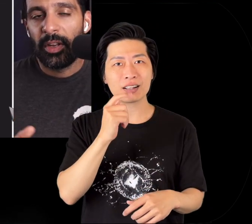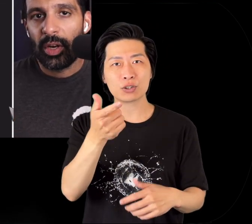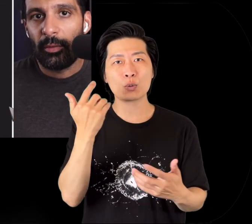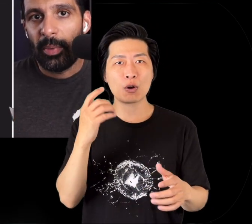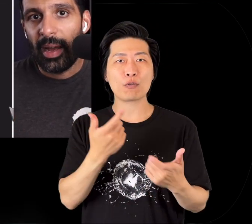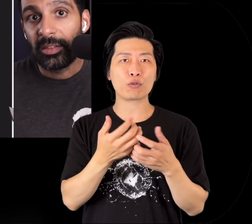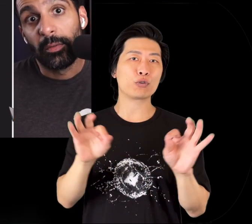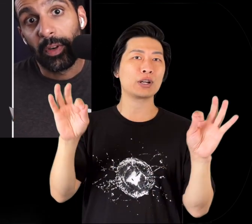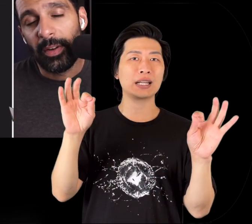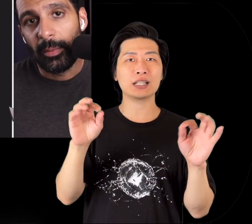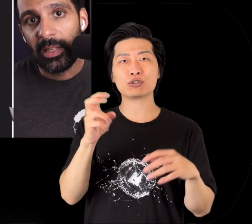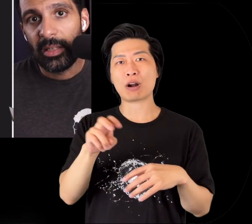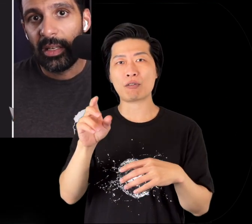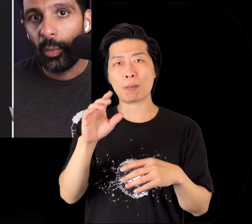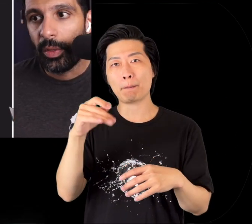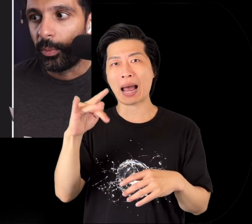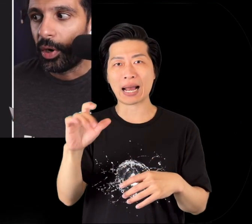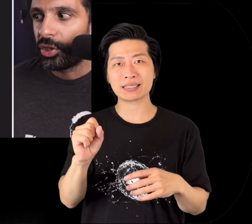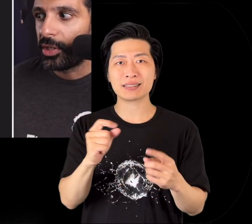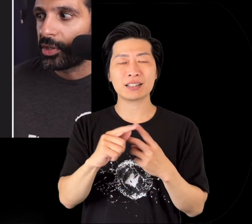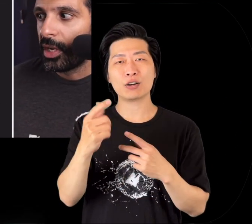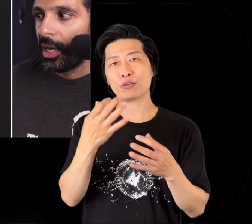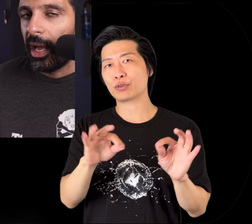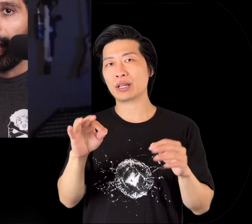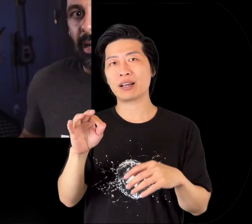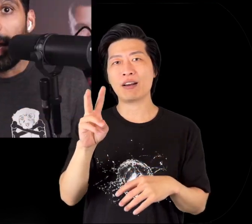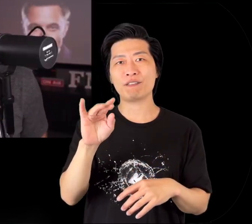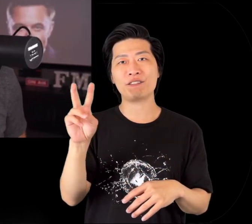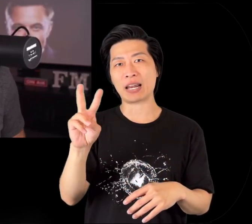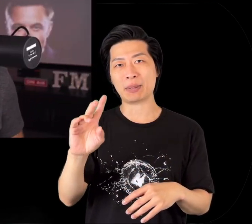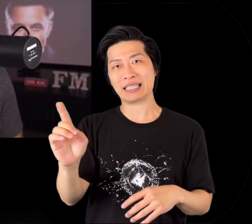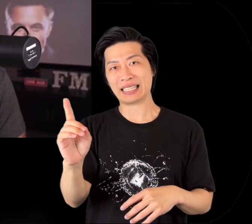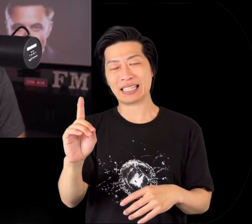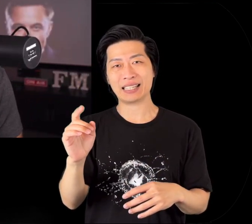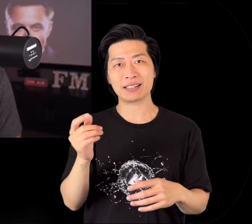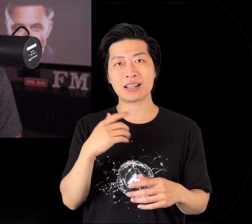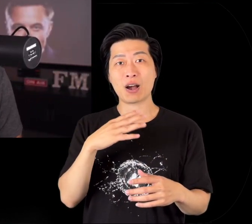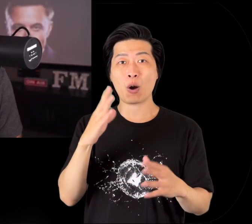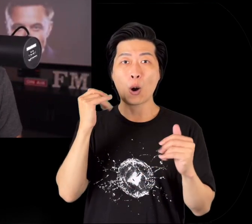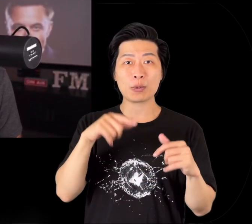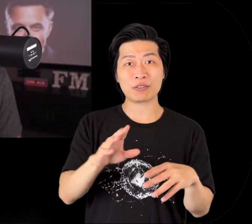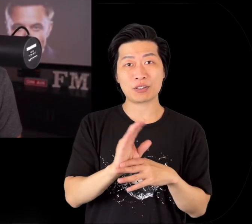some free travel packs and free vitamin D with your purchase. And I hope this video was